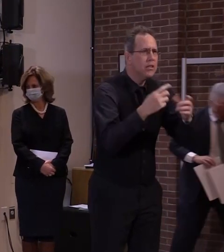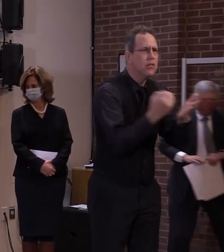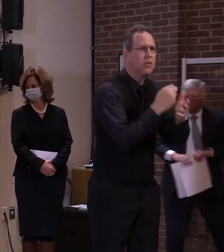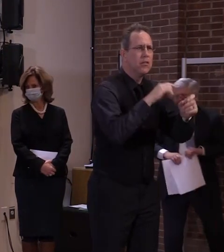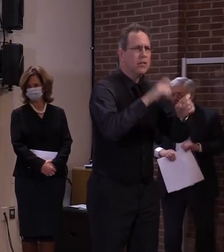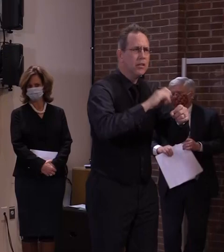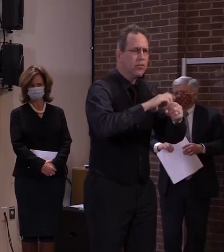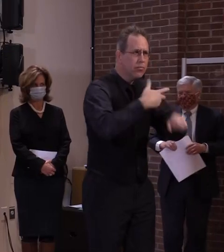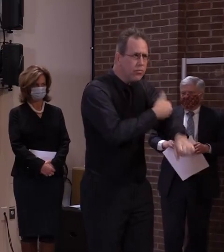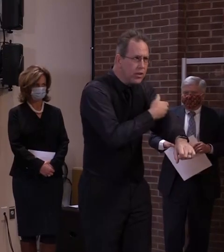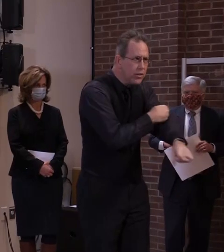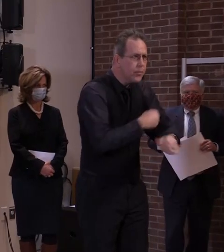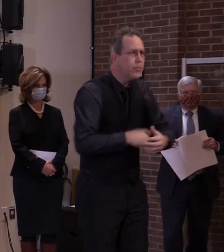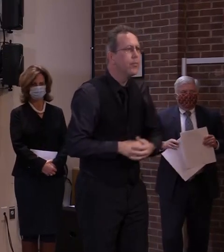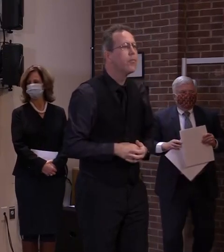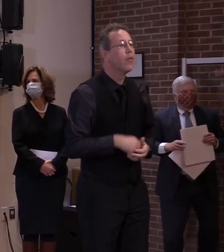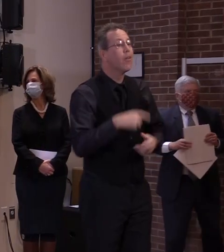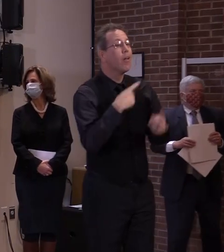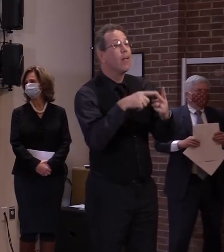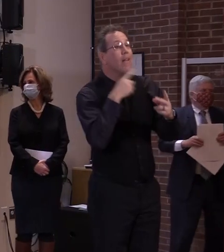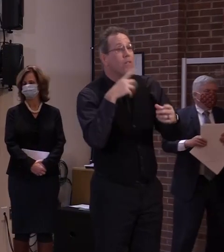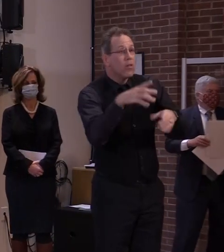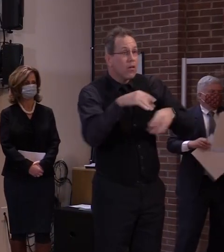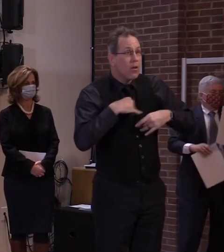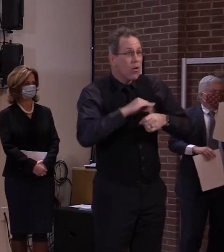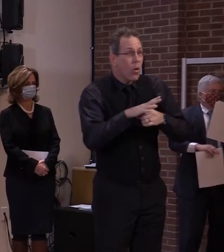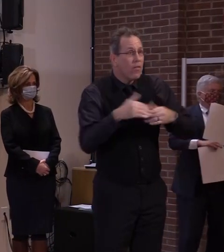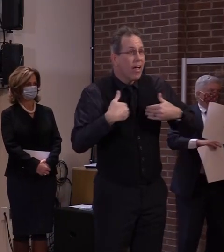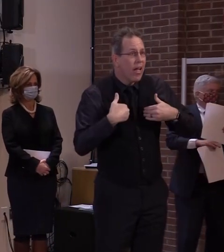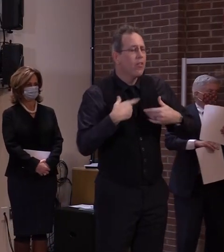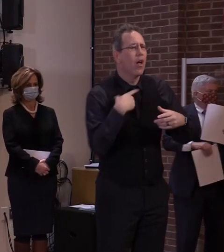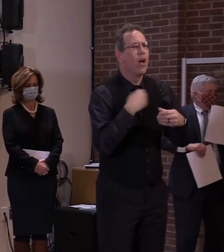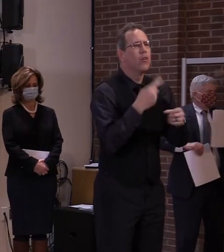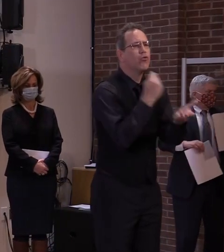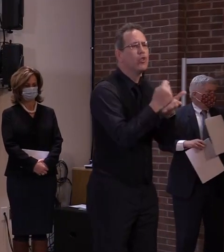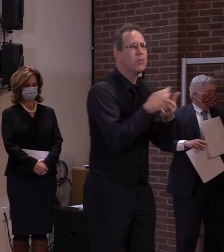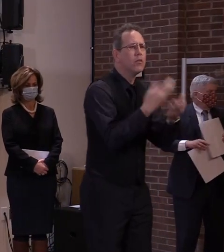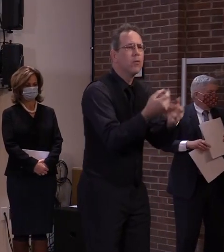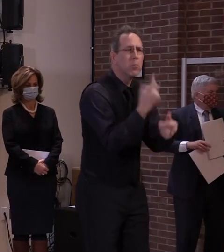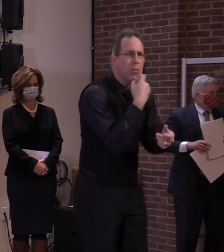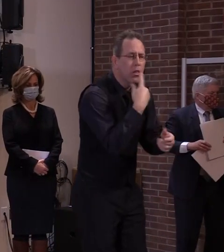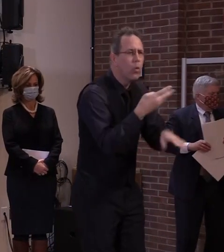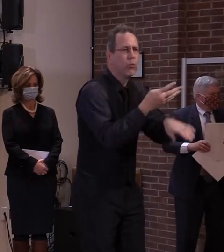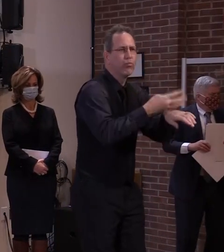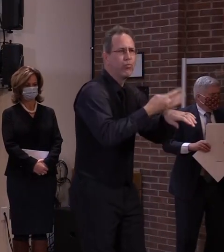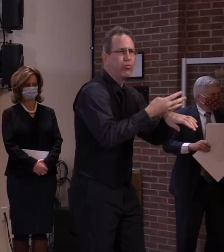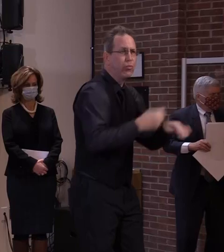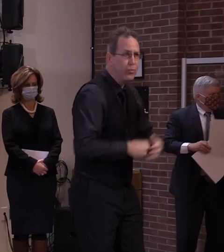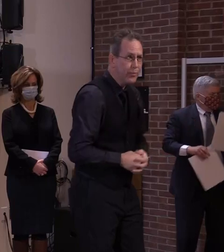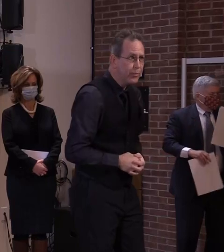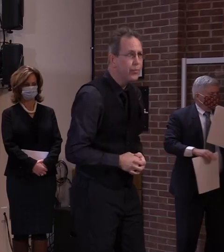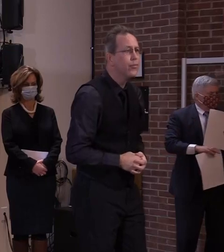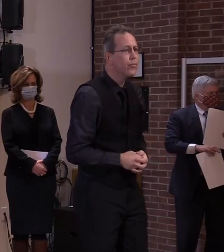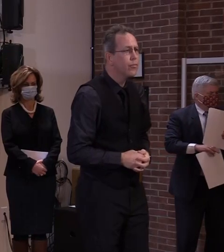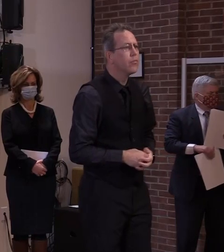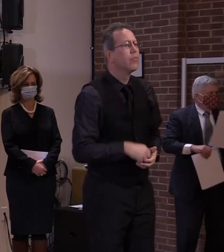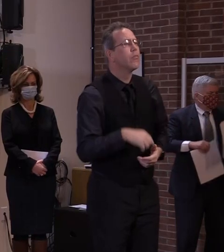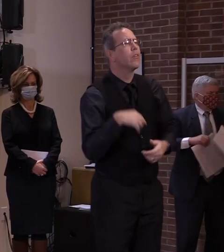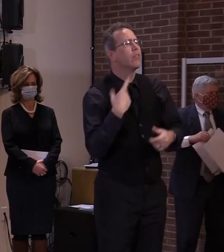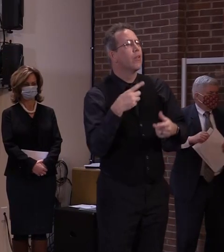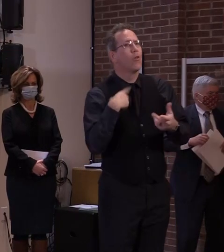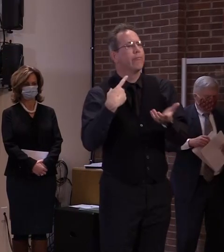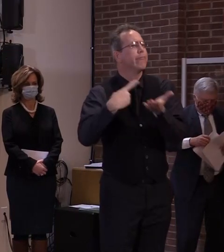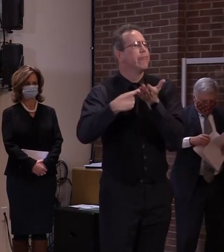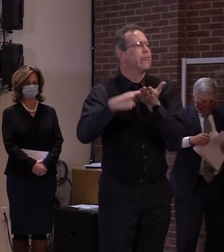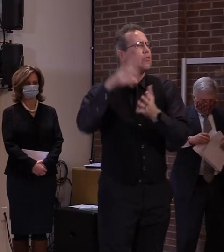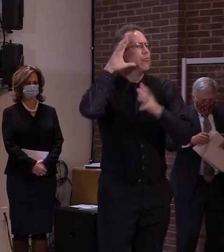antiviral oral pills. They also previewed the president's address later today, much of which has already been